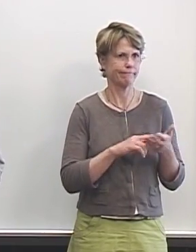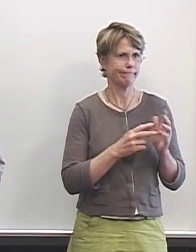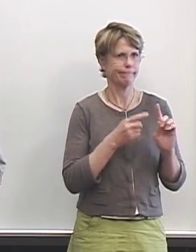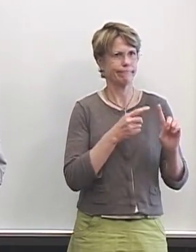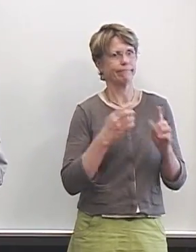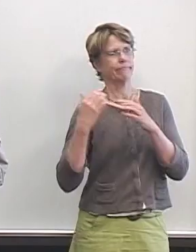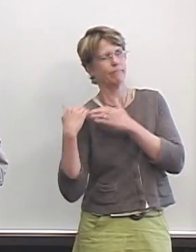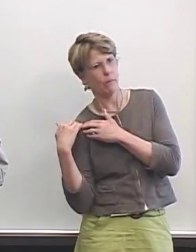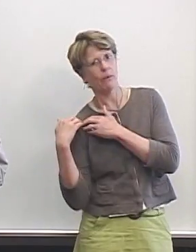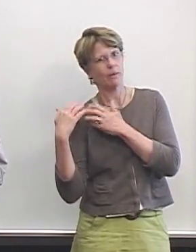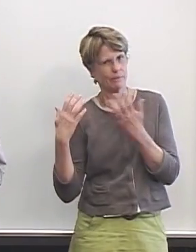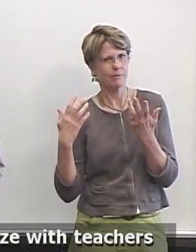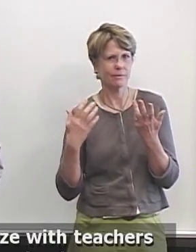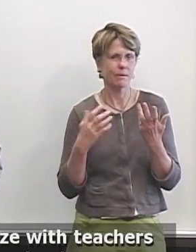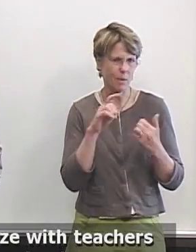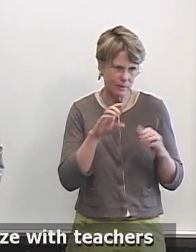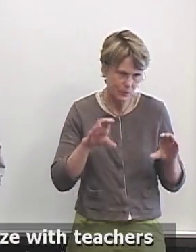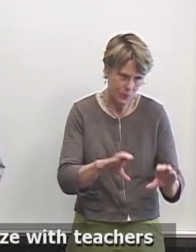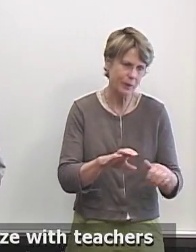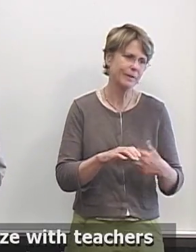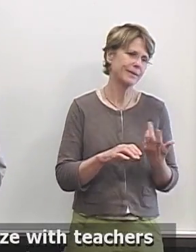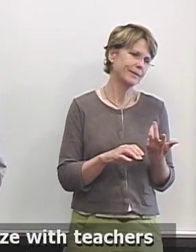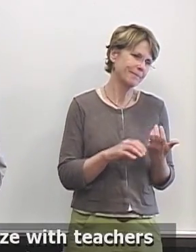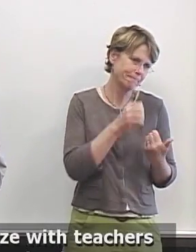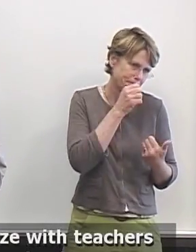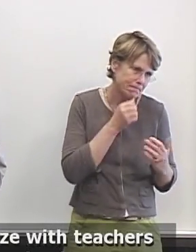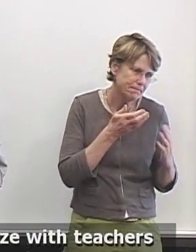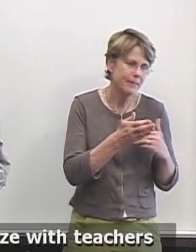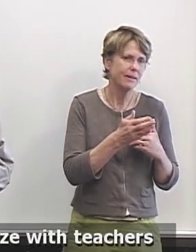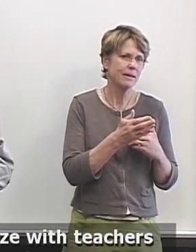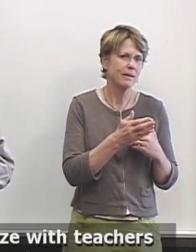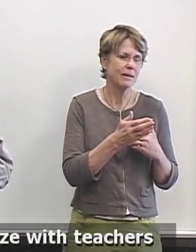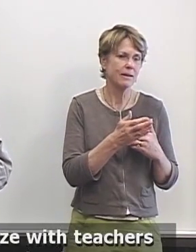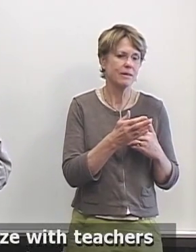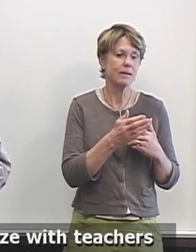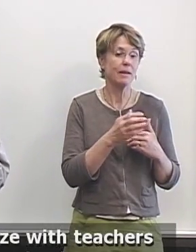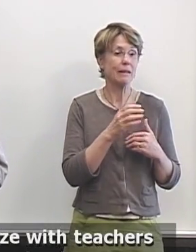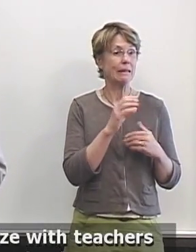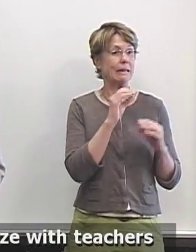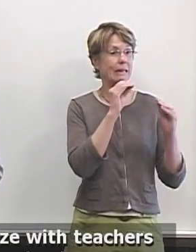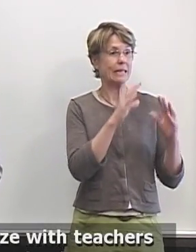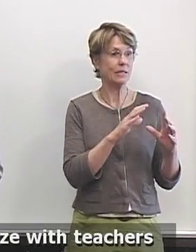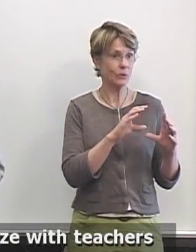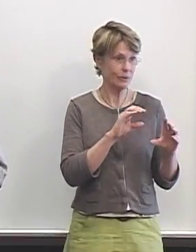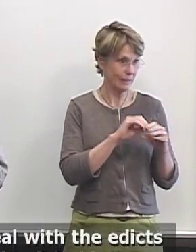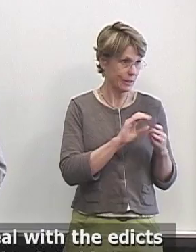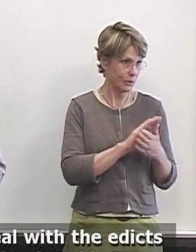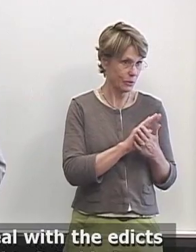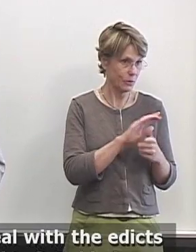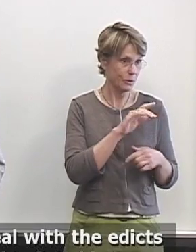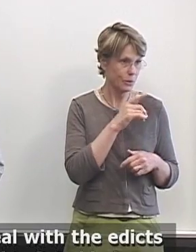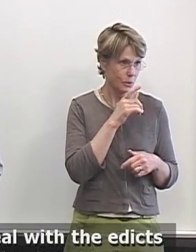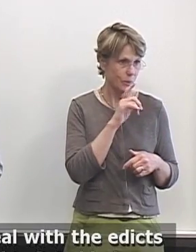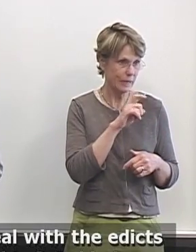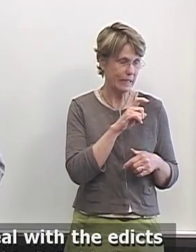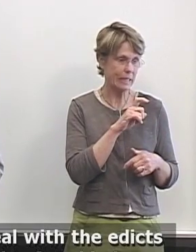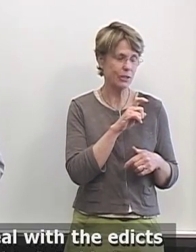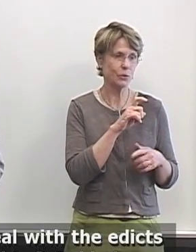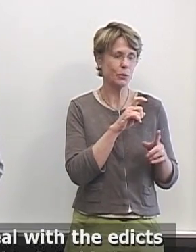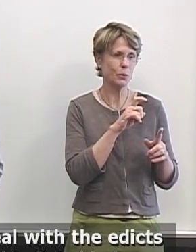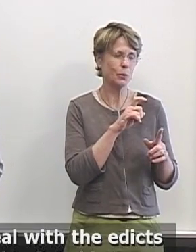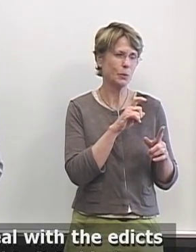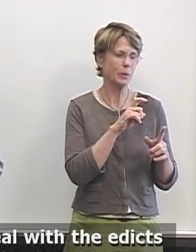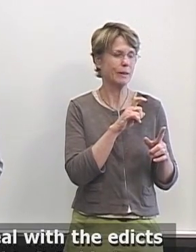And I empathize with teachers in the schools who have to deal with